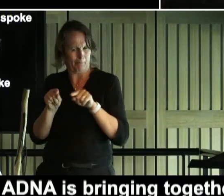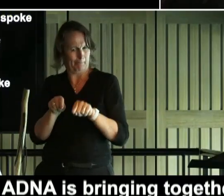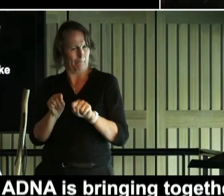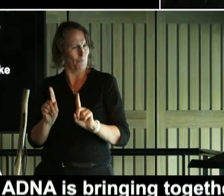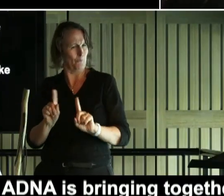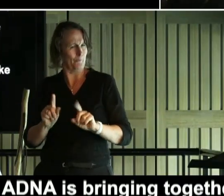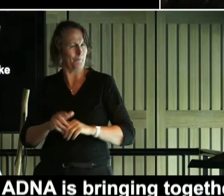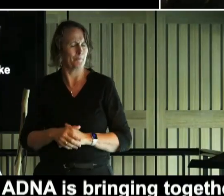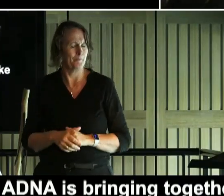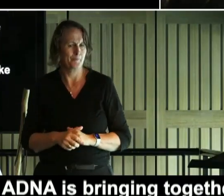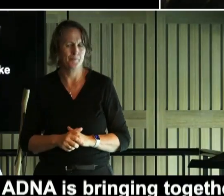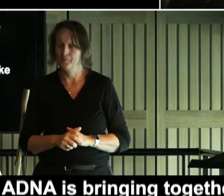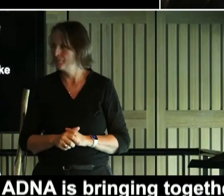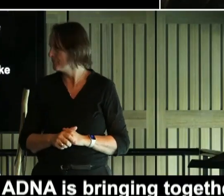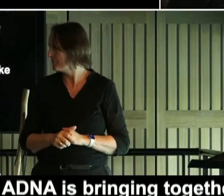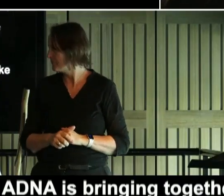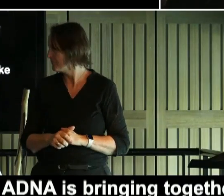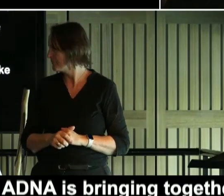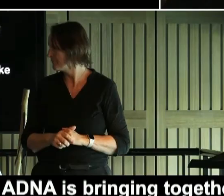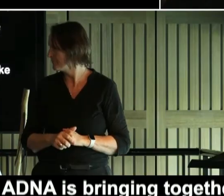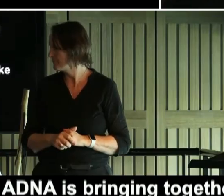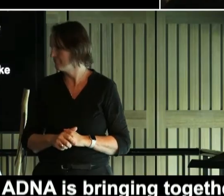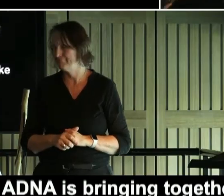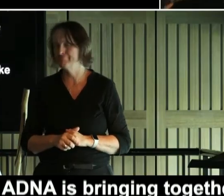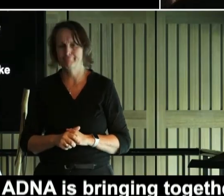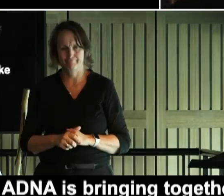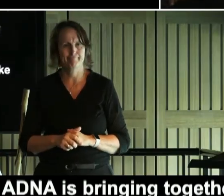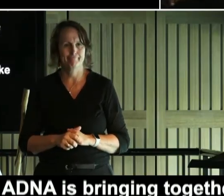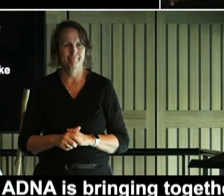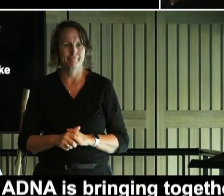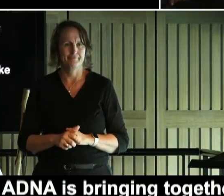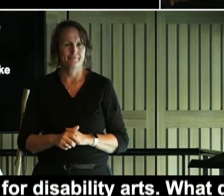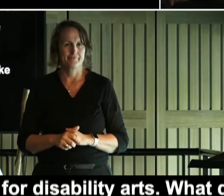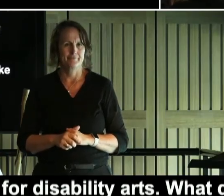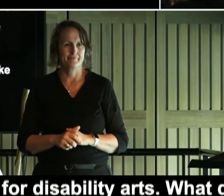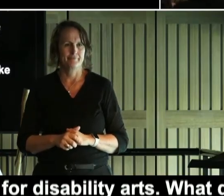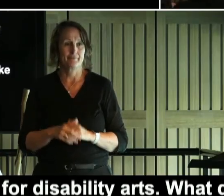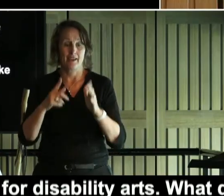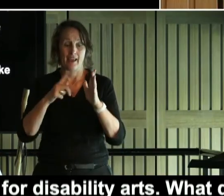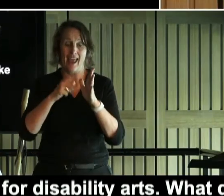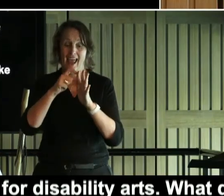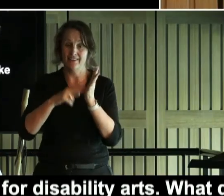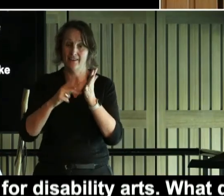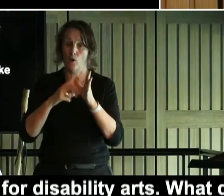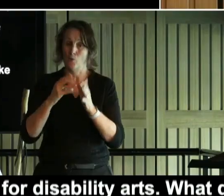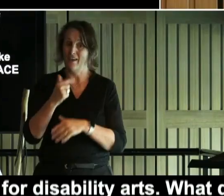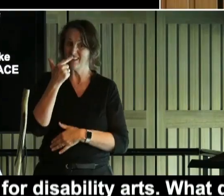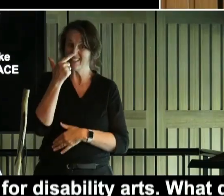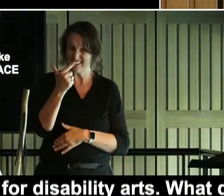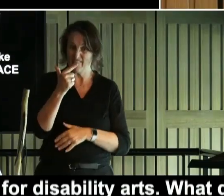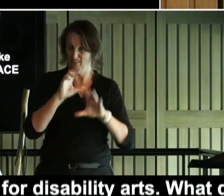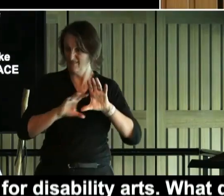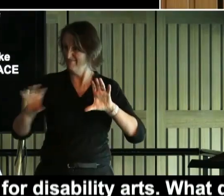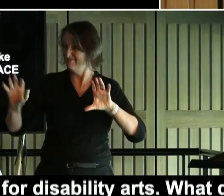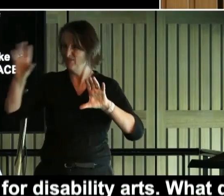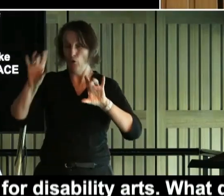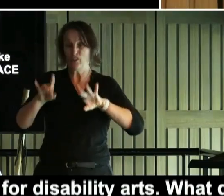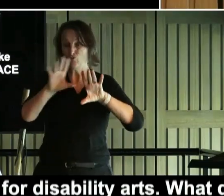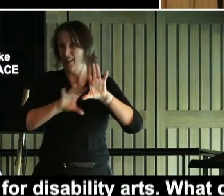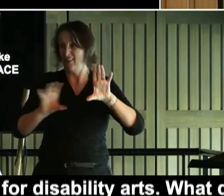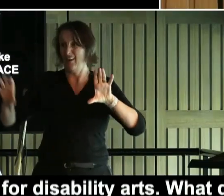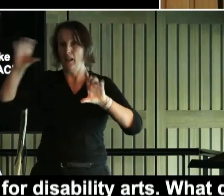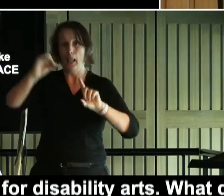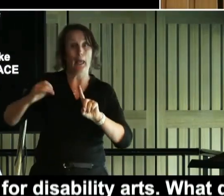collective? Yes, ADNA, as I said, we are a consortium of 7 state and territory